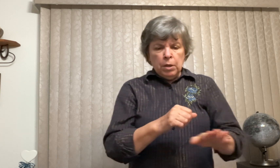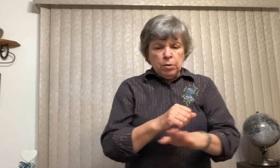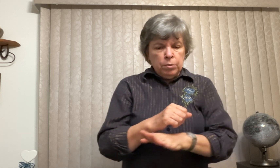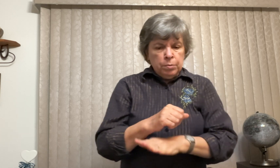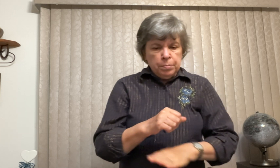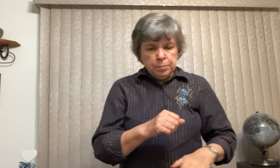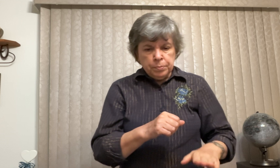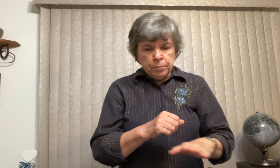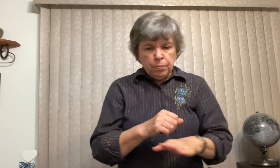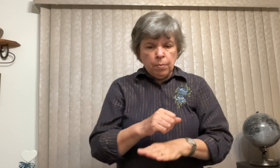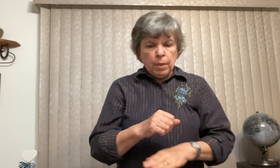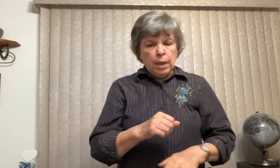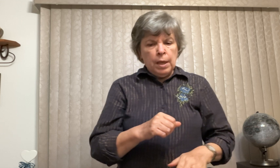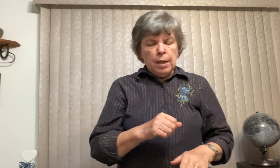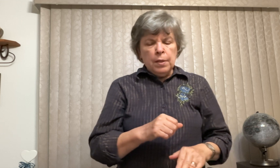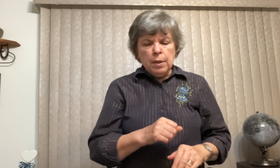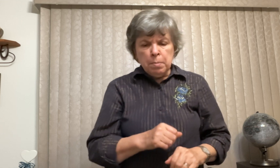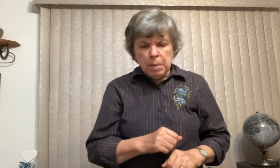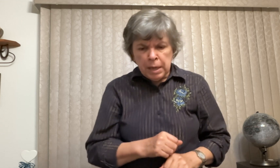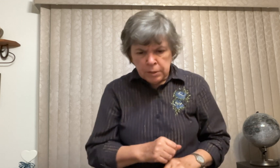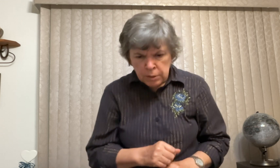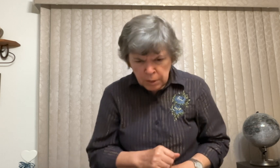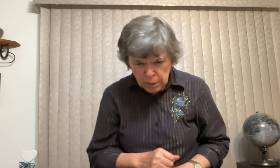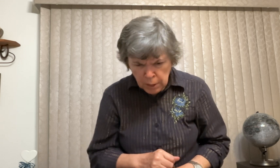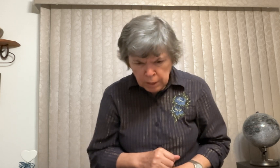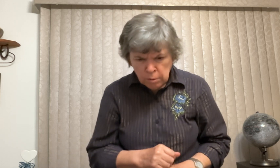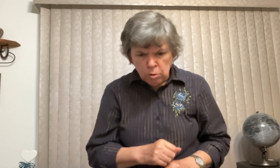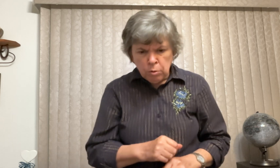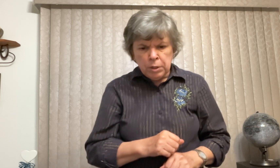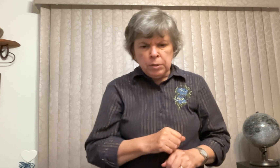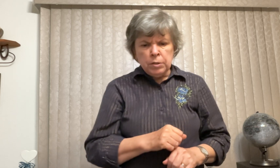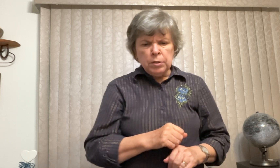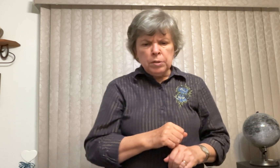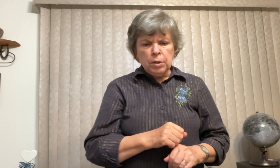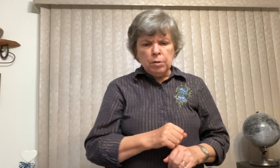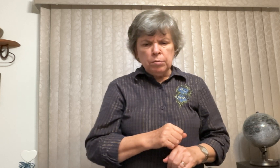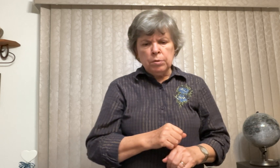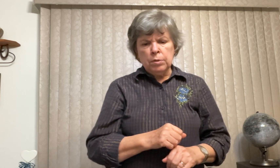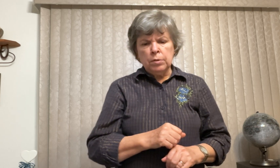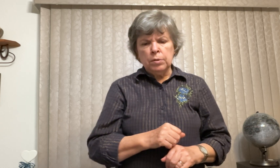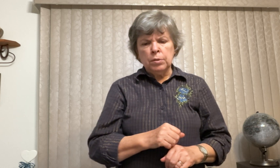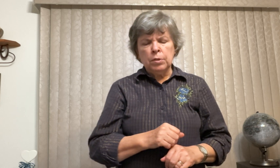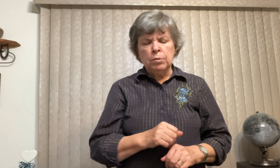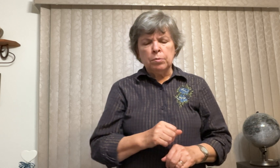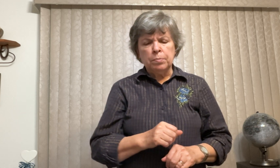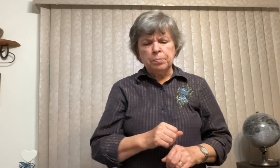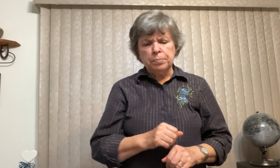Below, that makes thy glories known. So